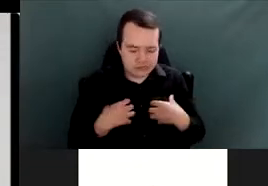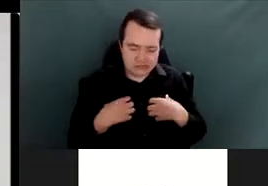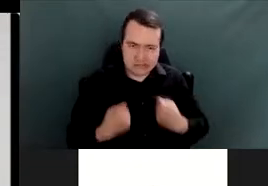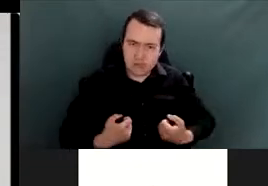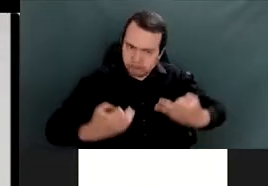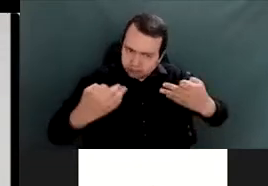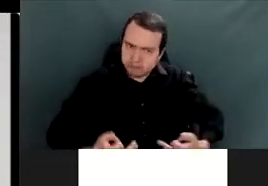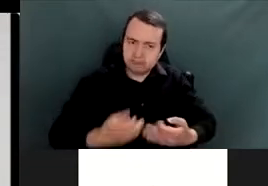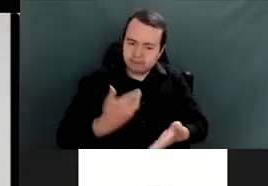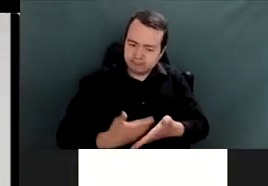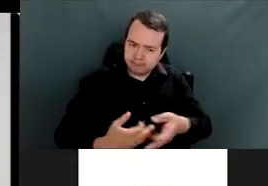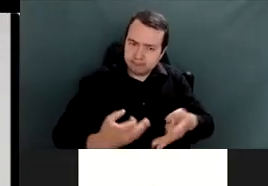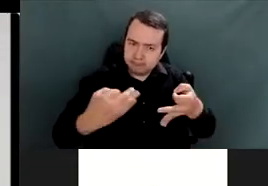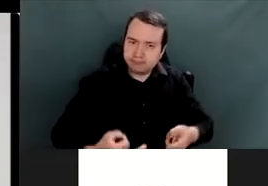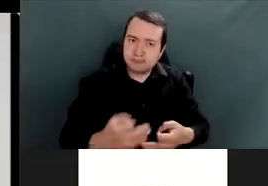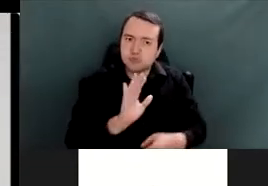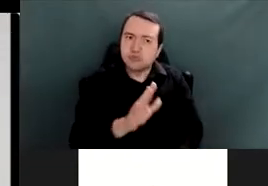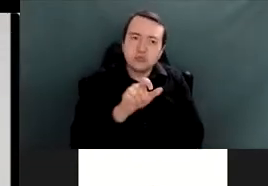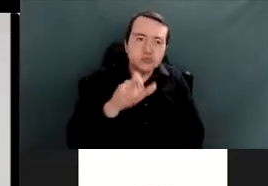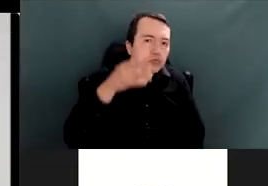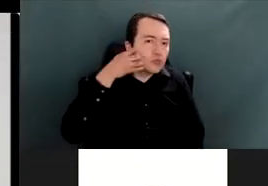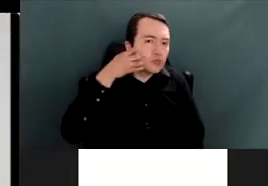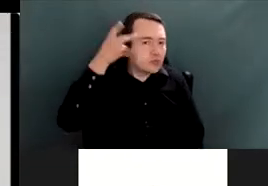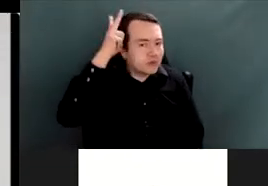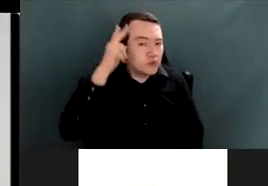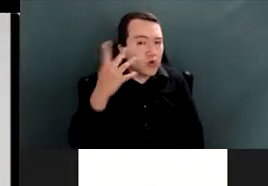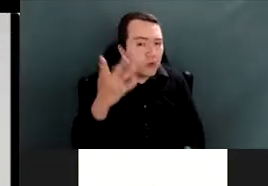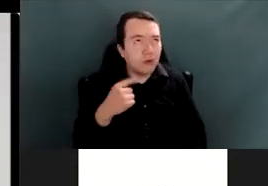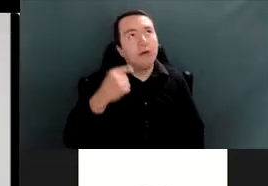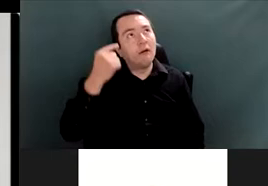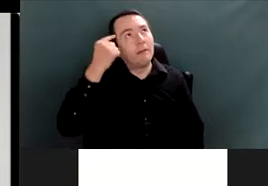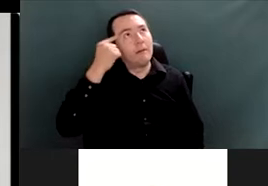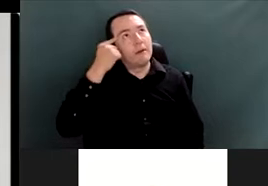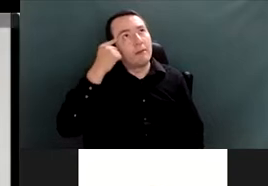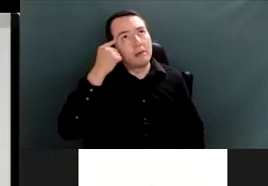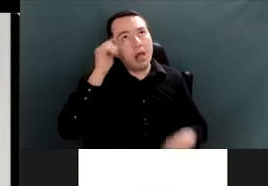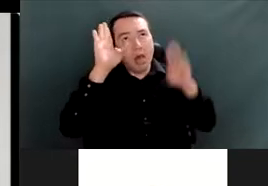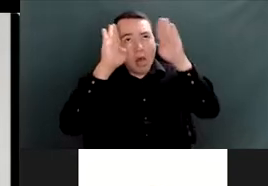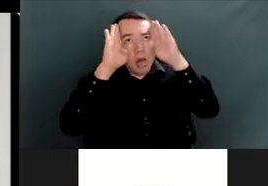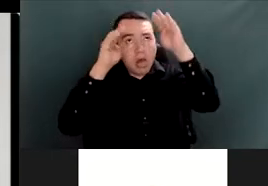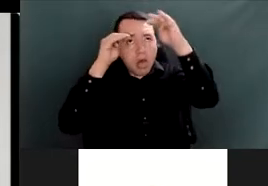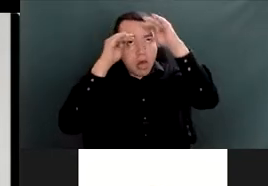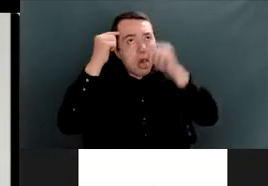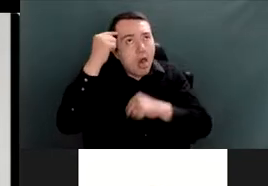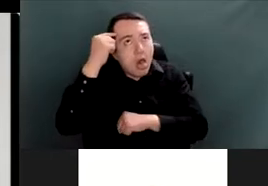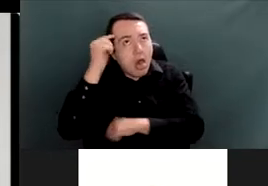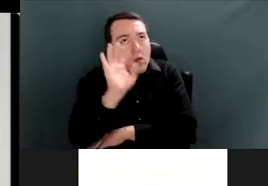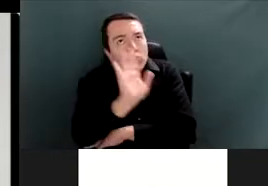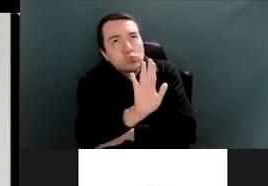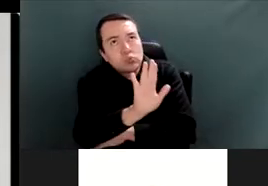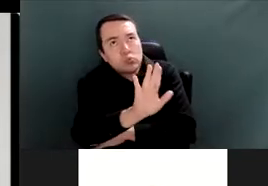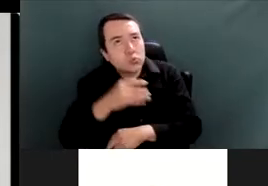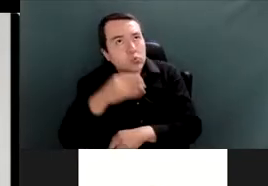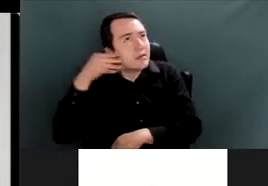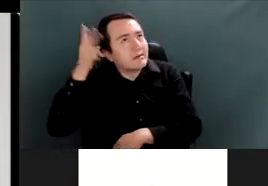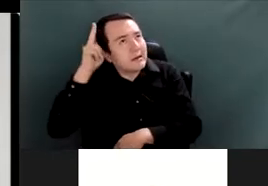which ensures and guarantees health. We need a paradigm shift in terms of the dominant